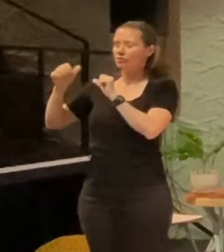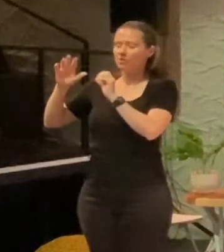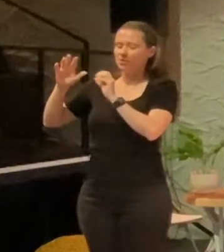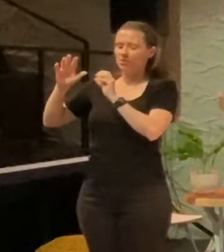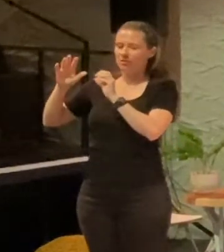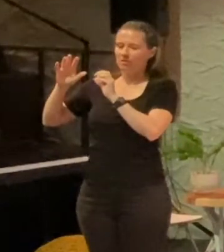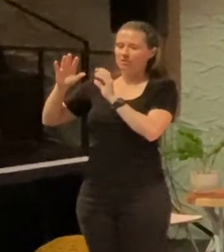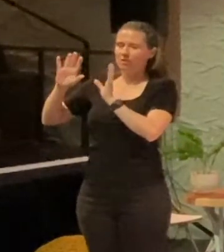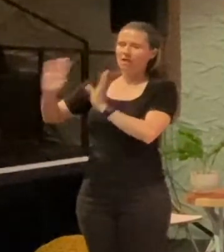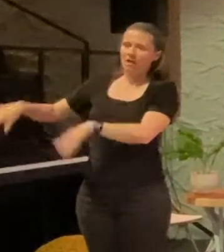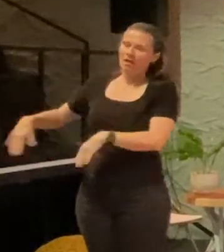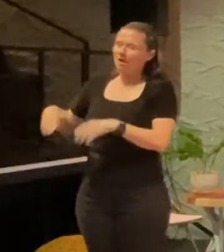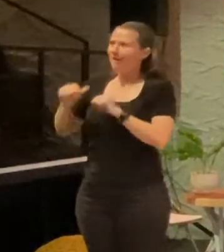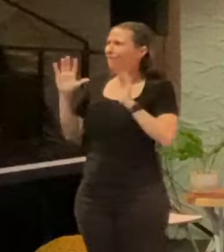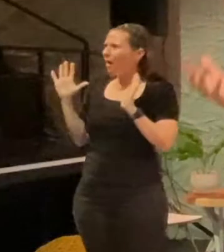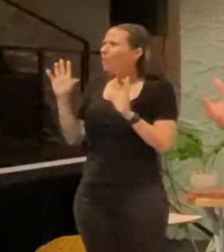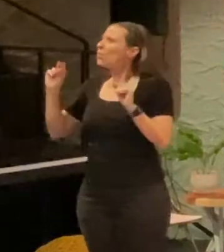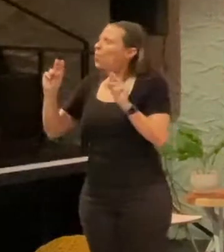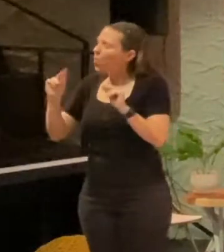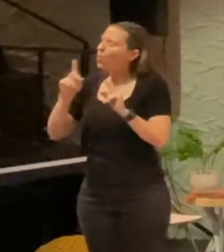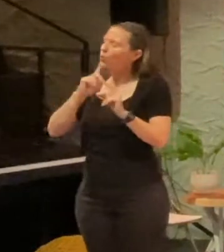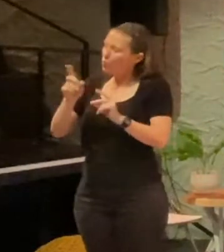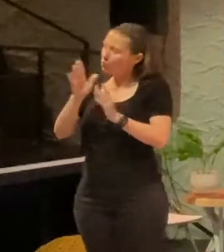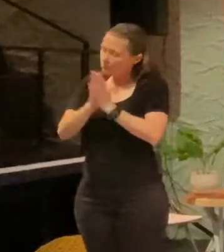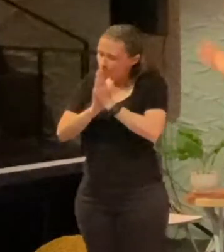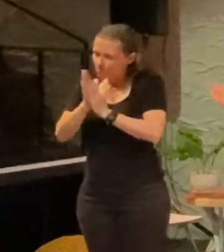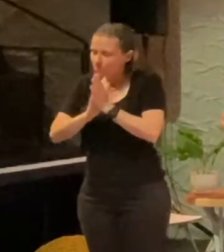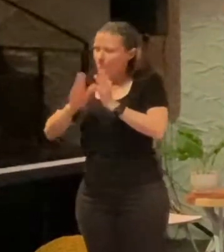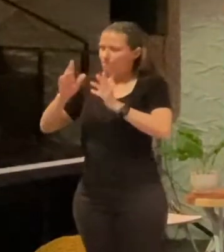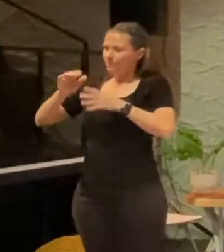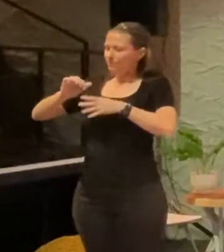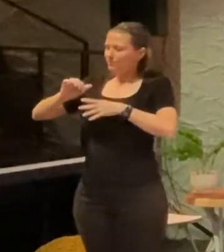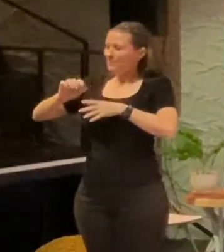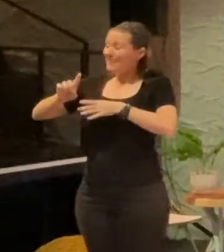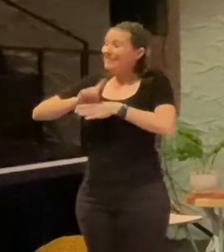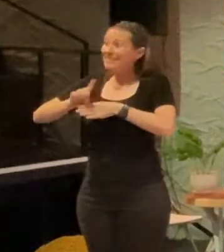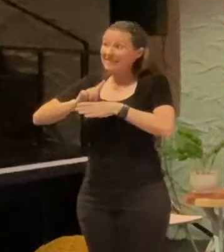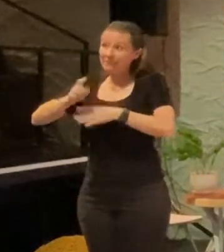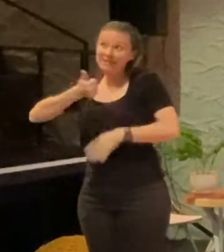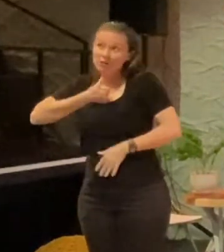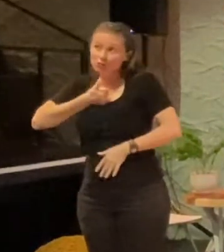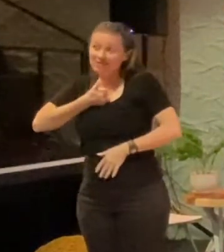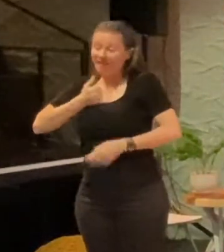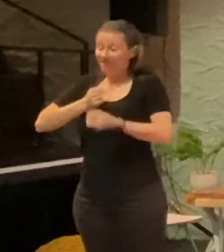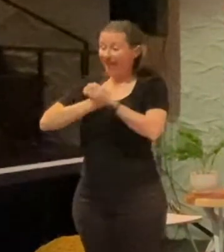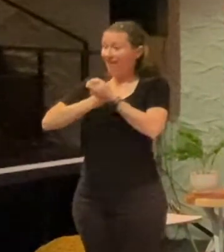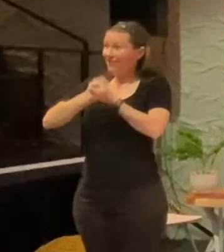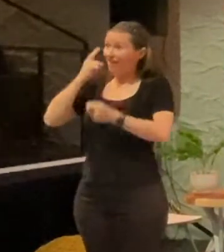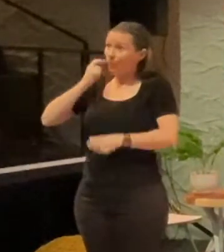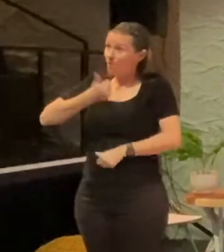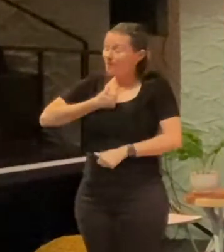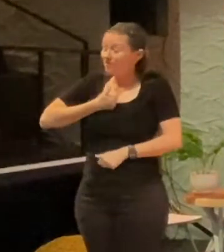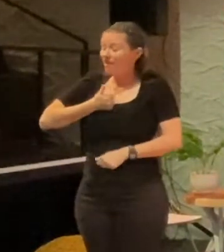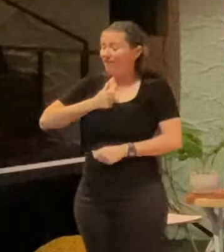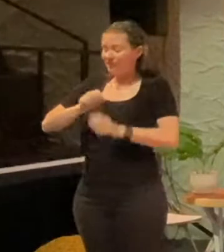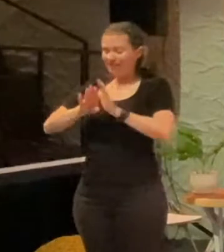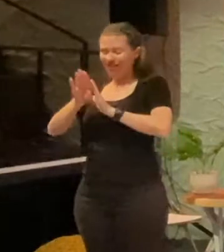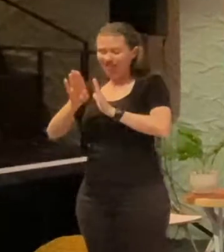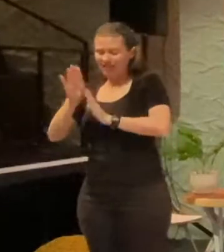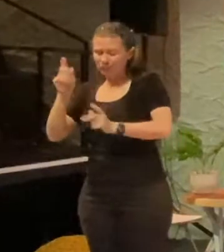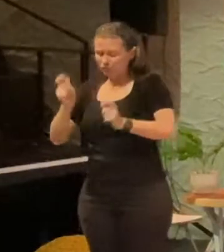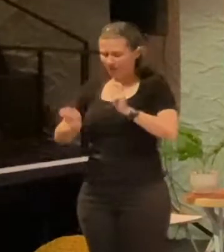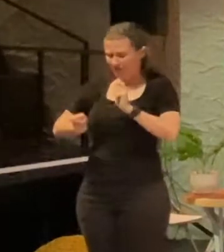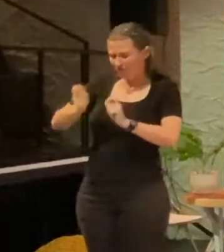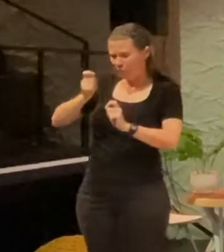actually propels you to advocate for yourself and to discipline yourself and to develop and transform in character in order